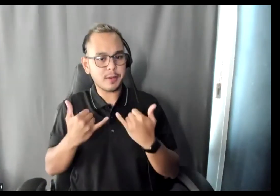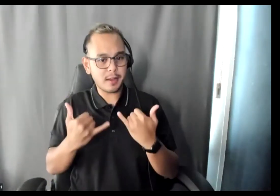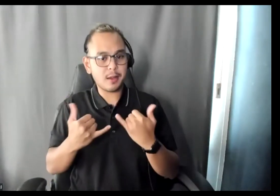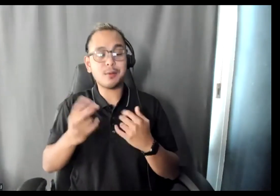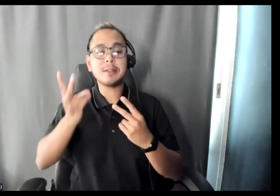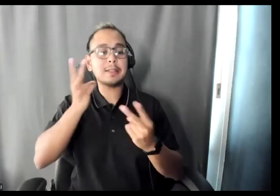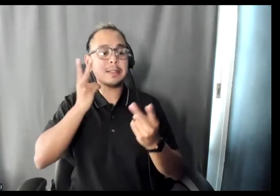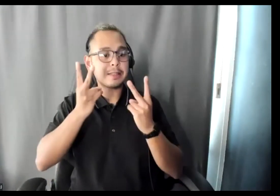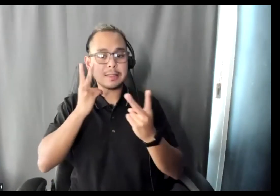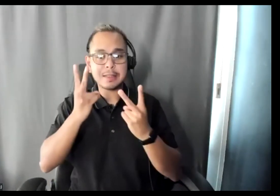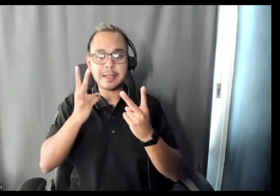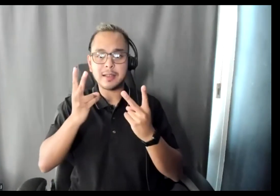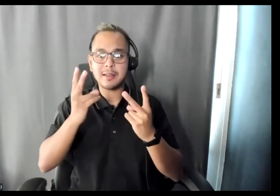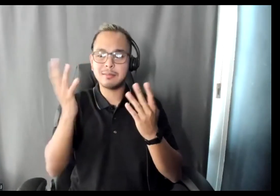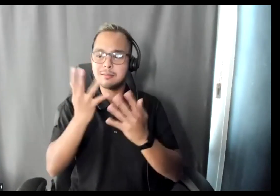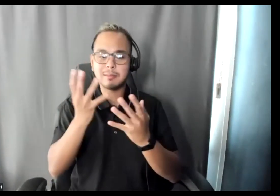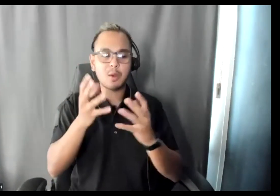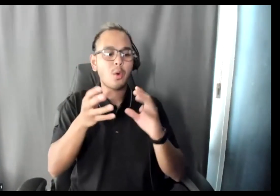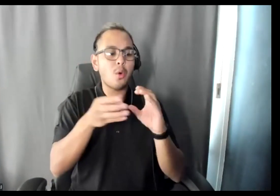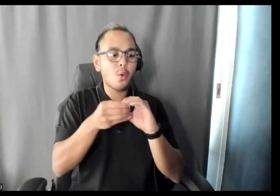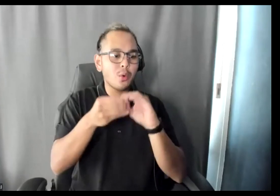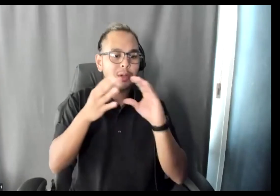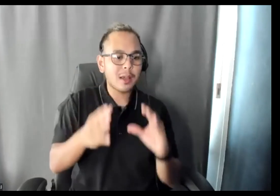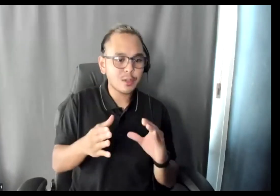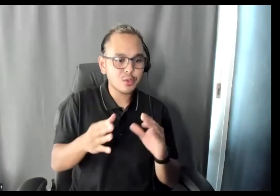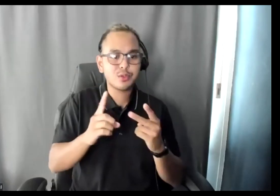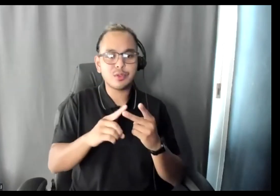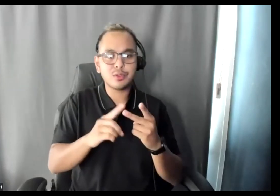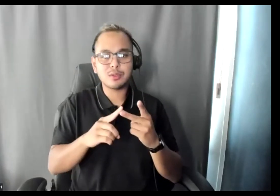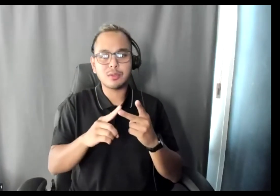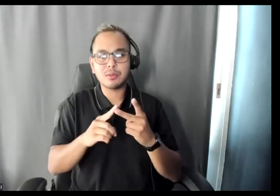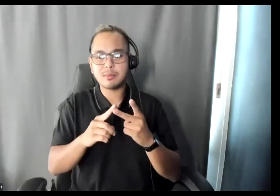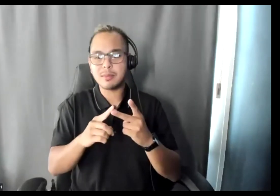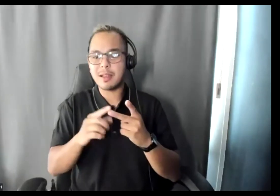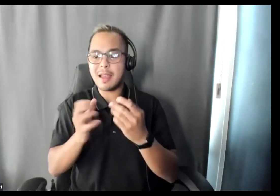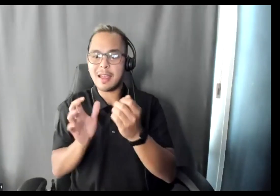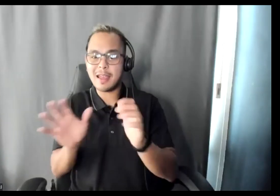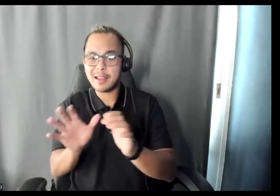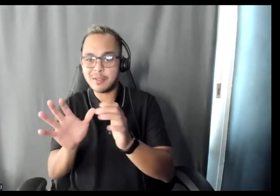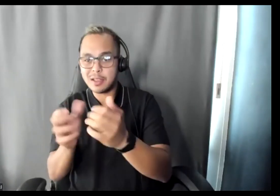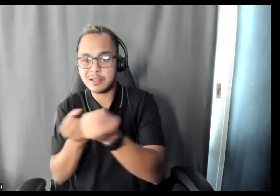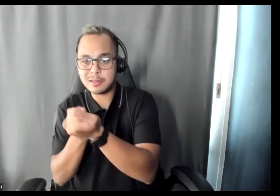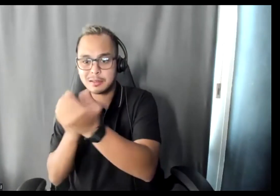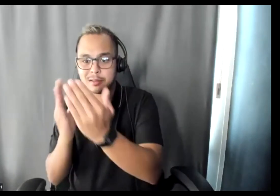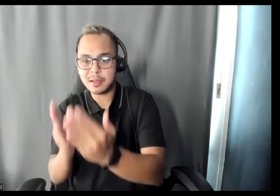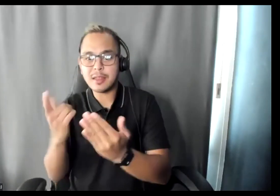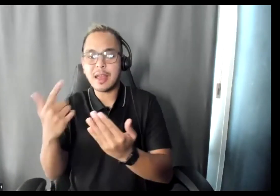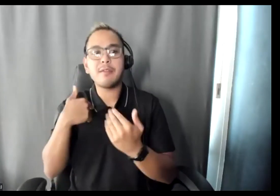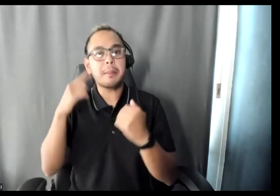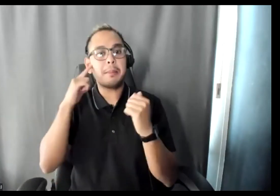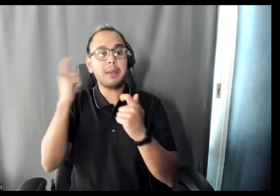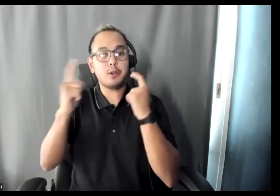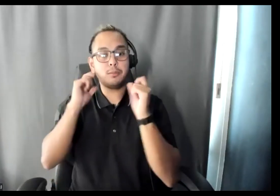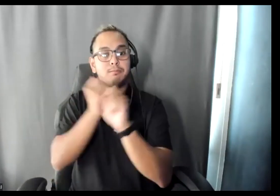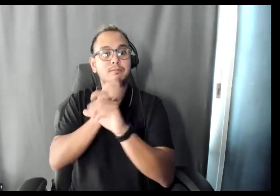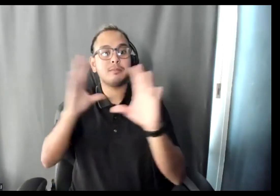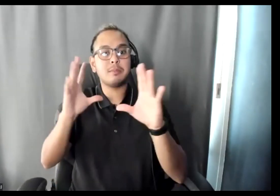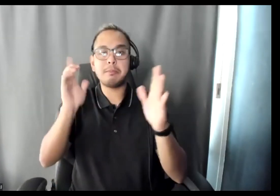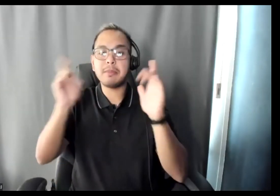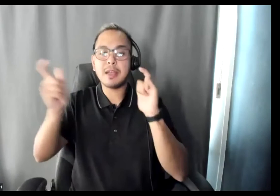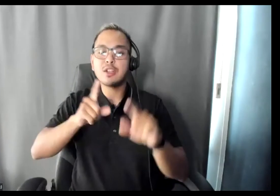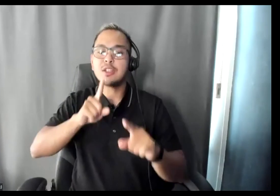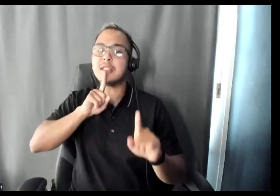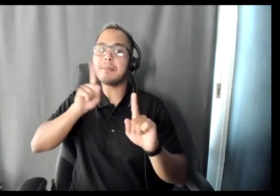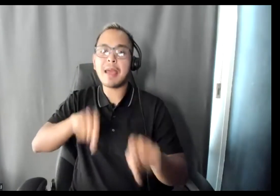many organizers and advocates are dreaming bigger and placing bolder demands out into the world because